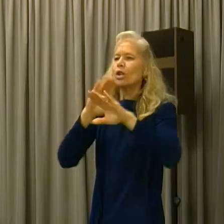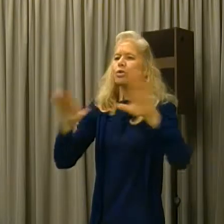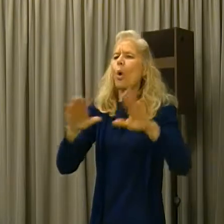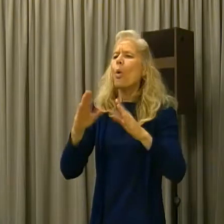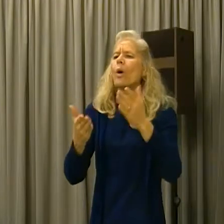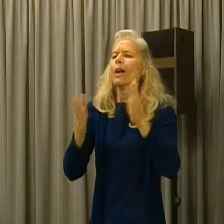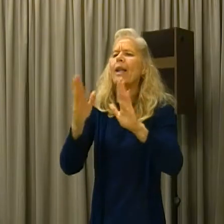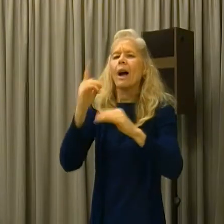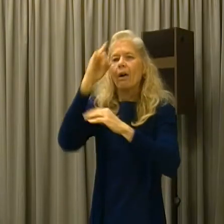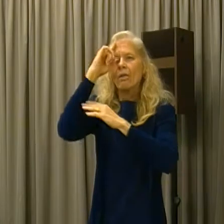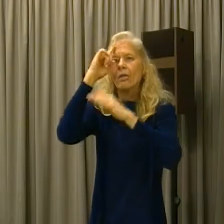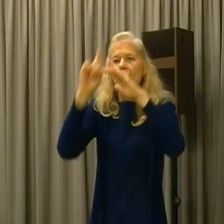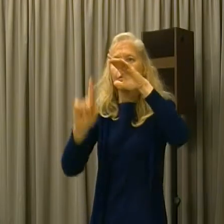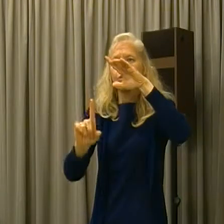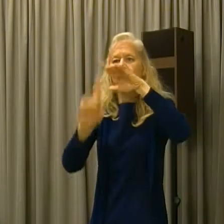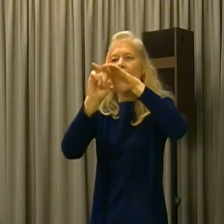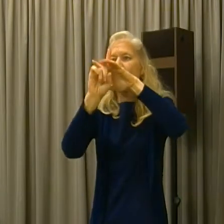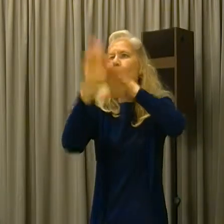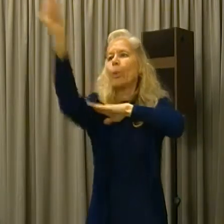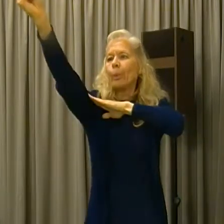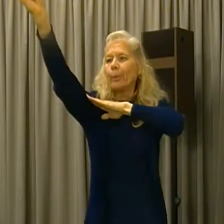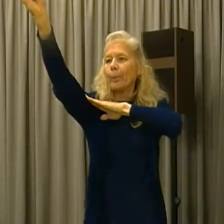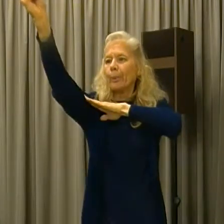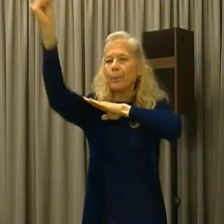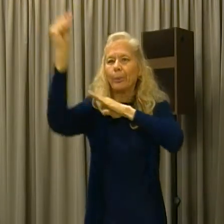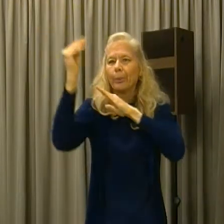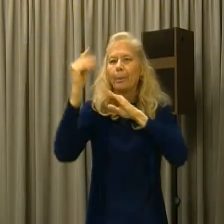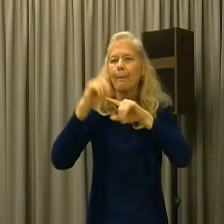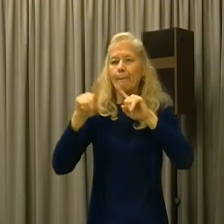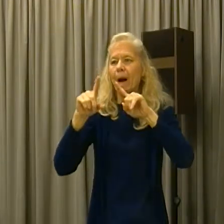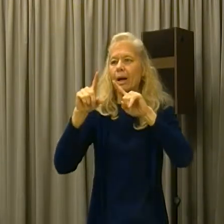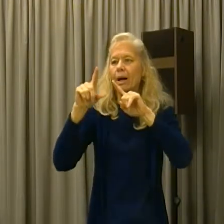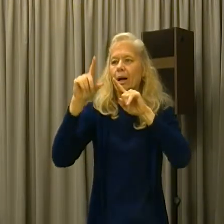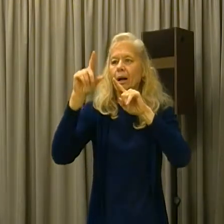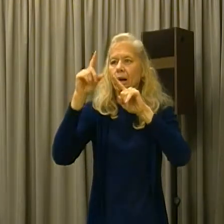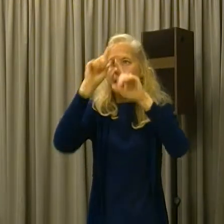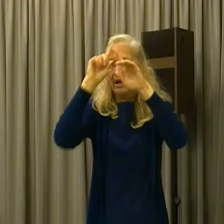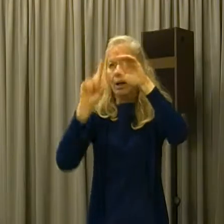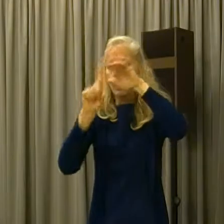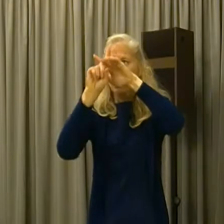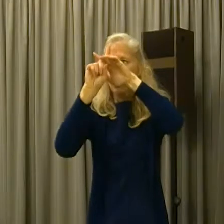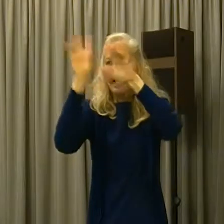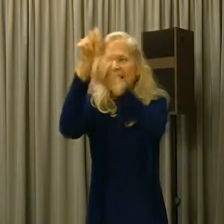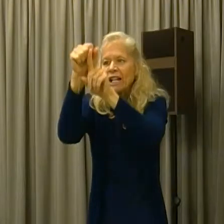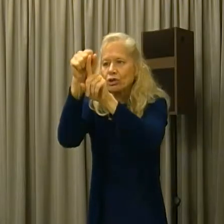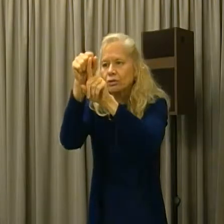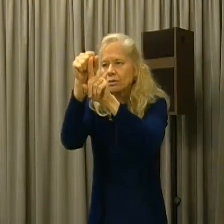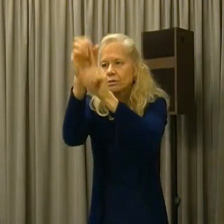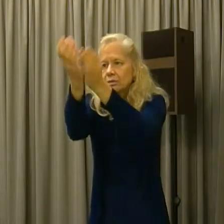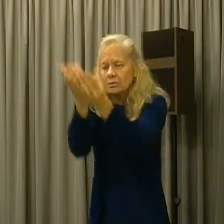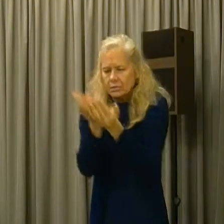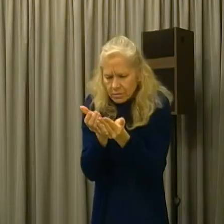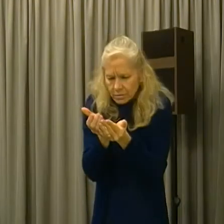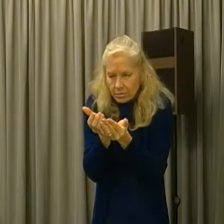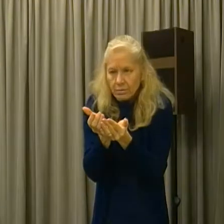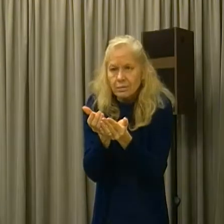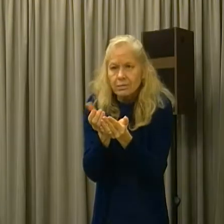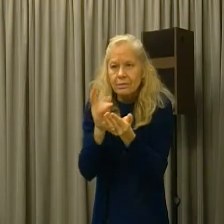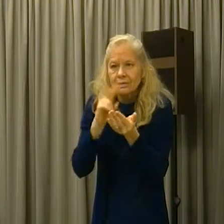Collecting those thoughts. You see, when we are astray in our actions, we're not walking in the